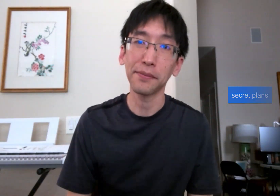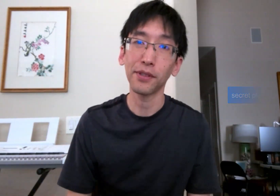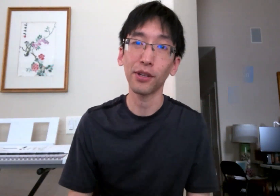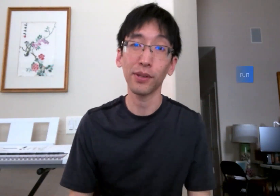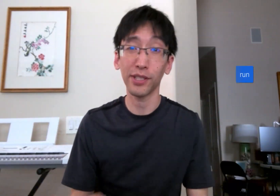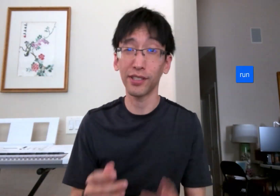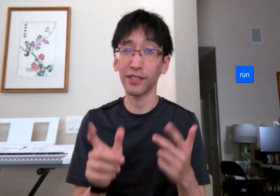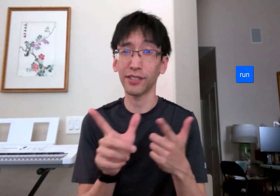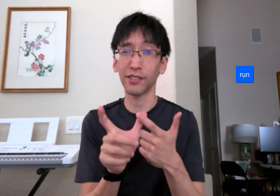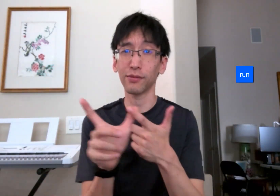We would